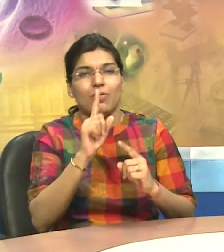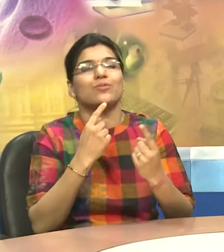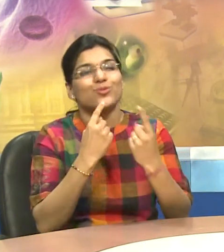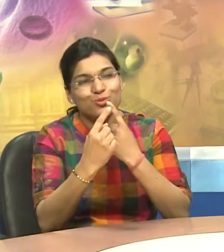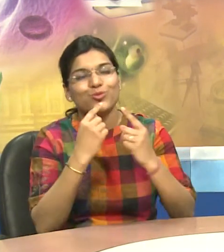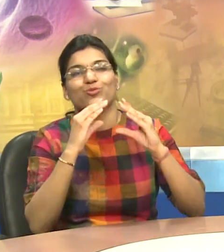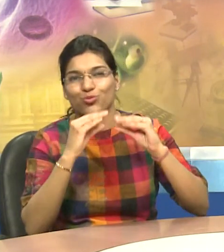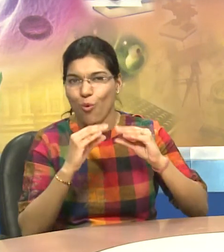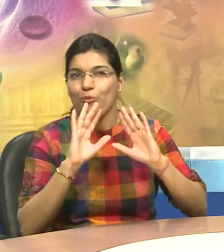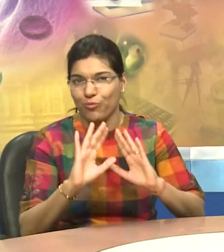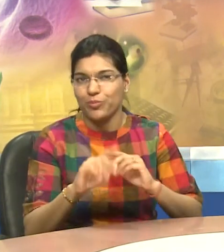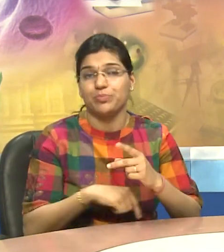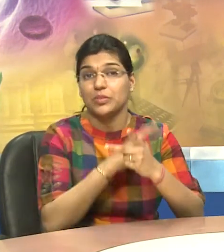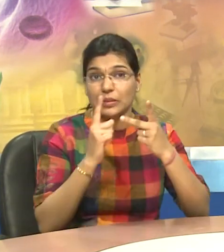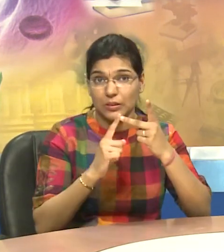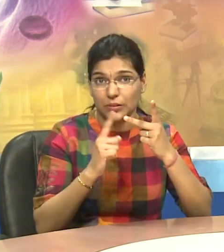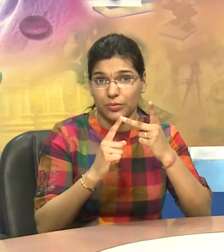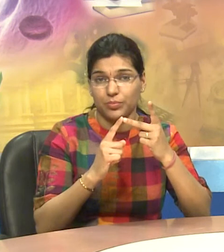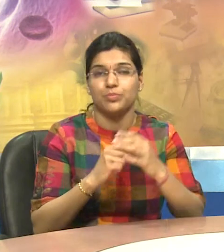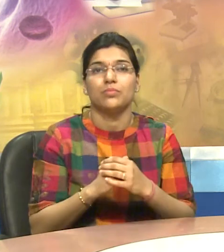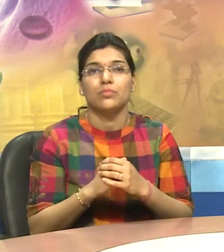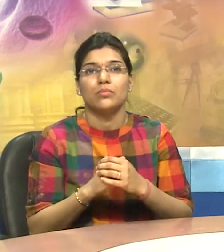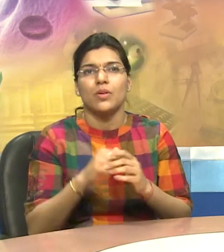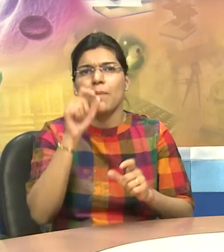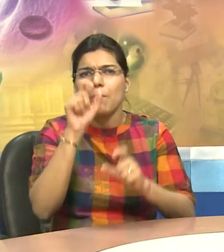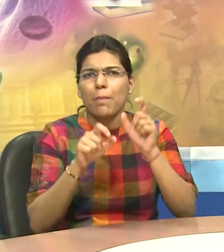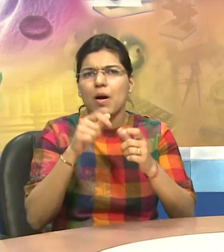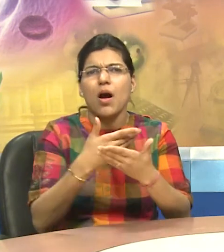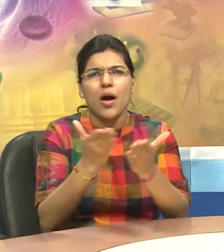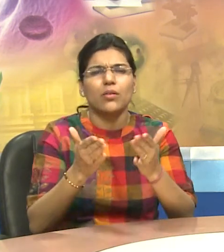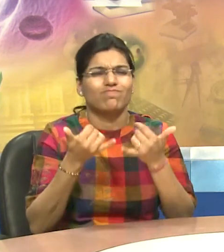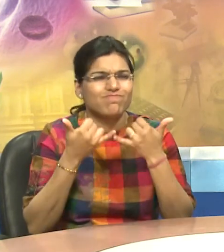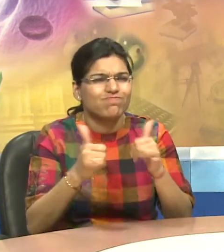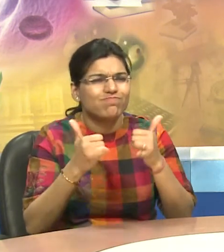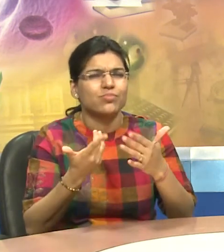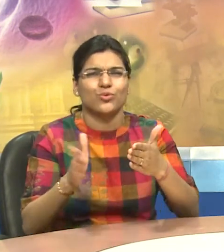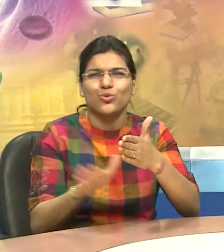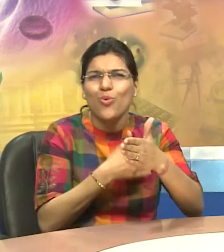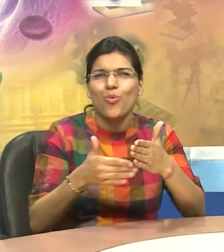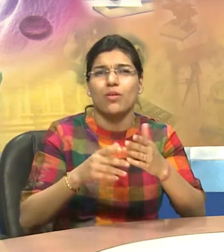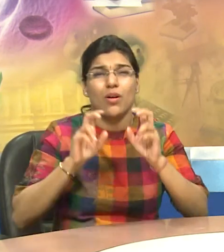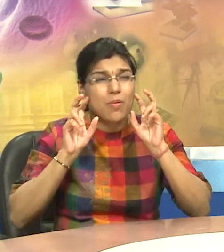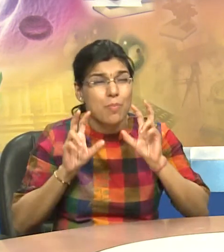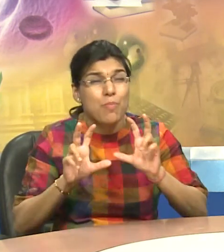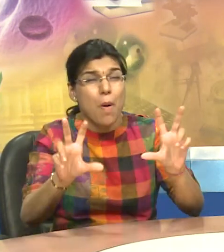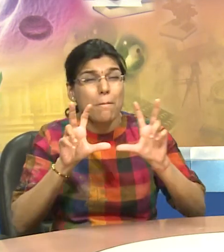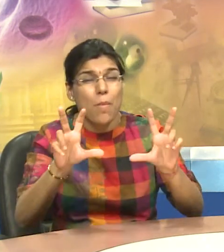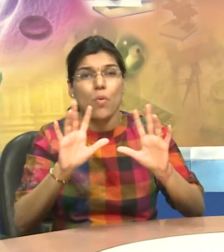we should talk softly, we won't shout. Secondly, we won't play in the exposure